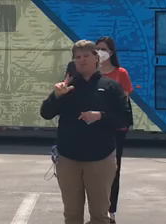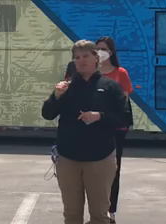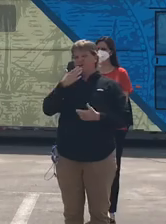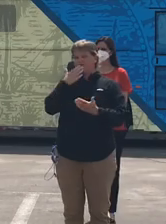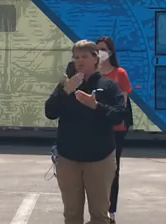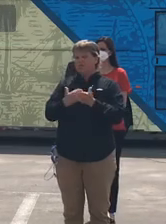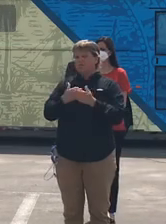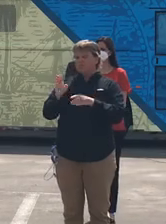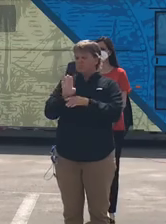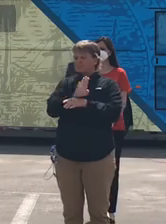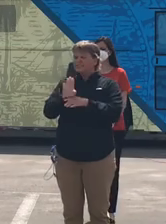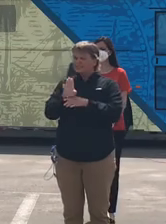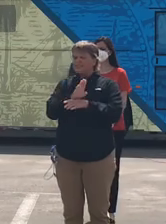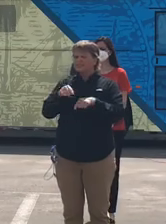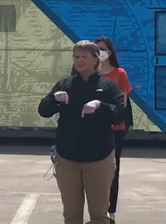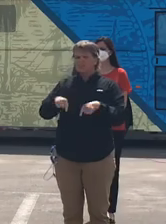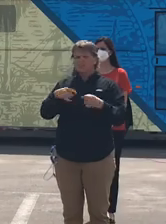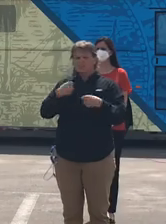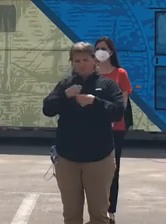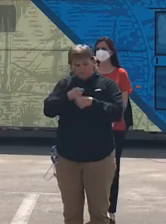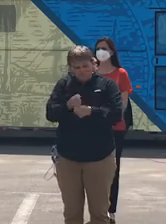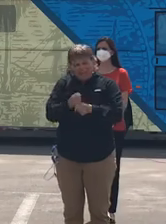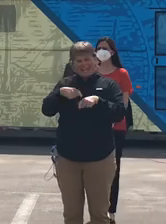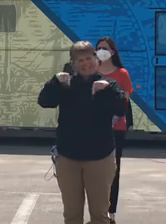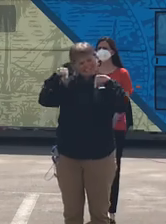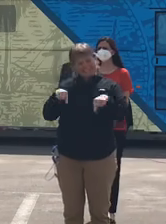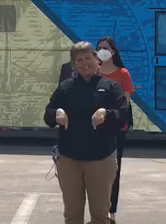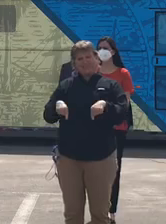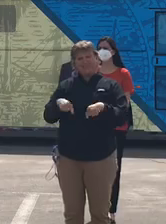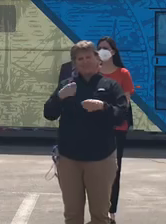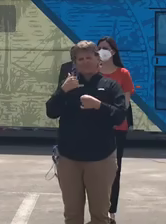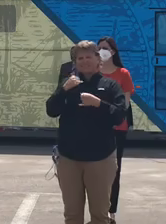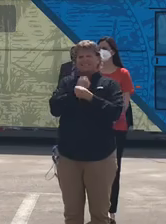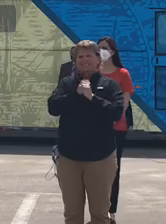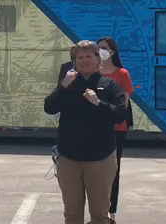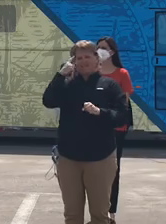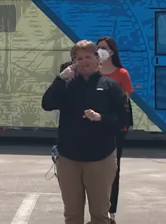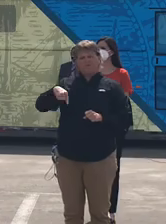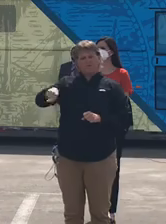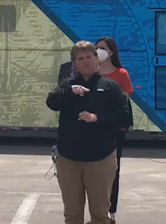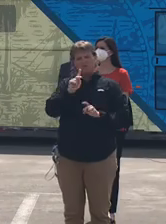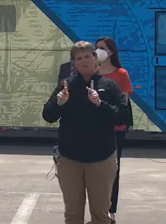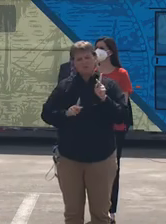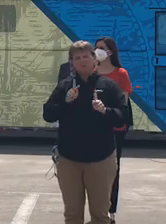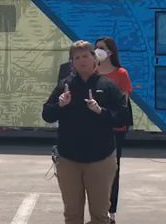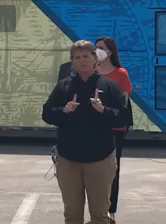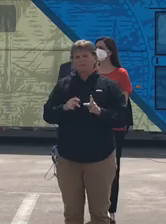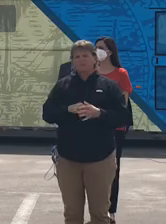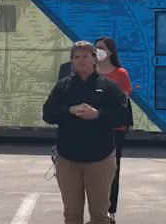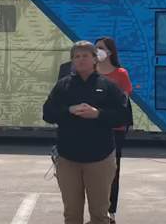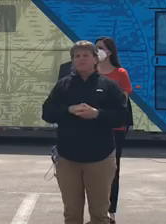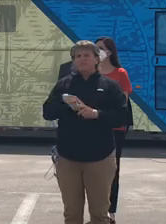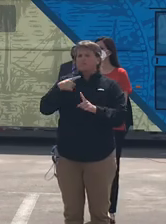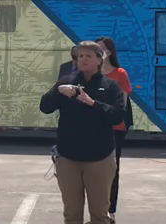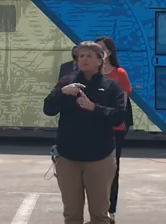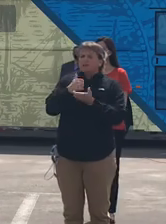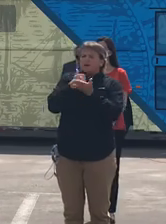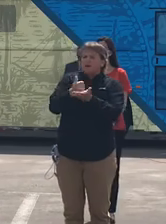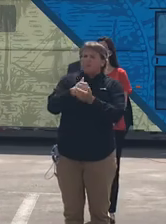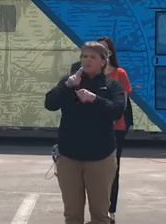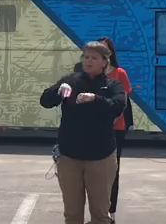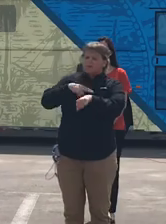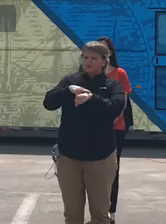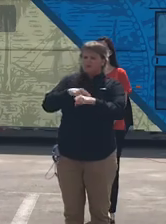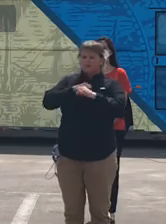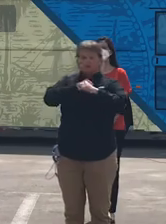here. That's much safer for the American people and really is a national security issue. Having the ability, though, to decontaminate, that's a